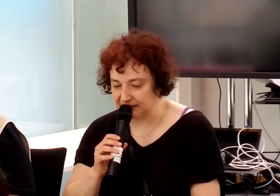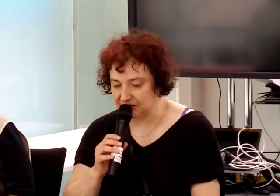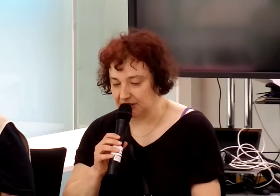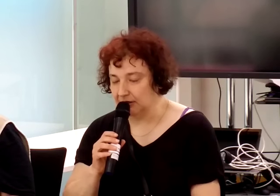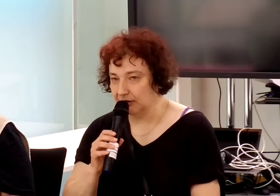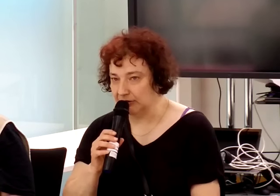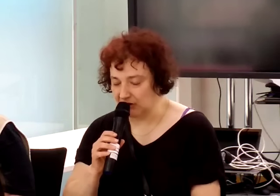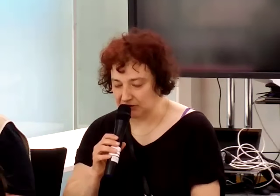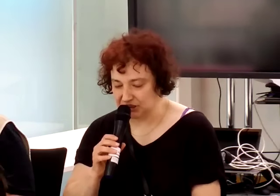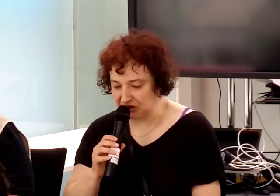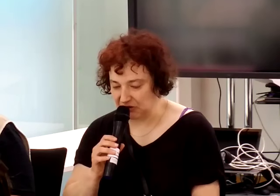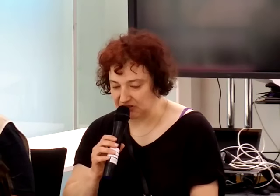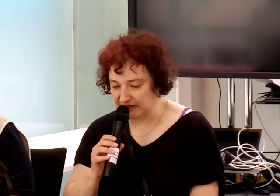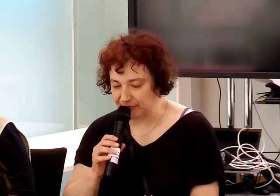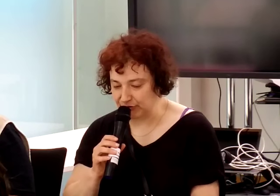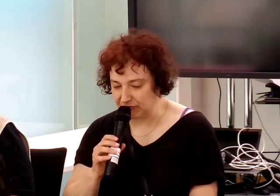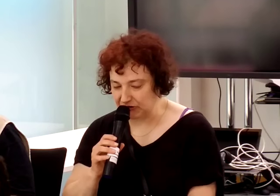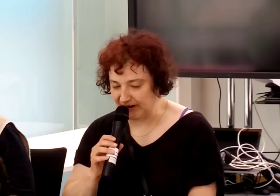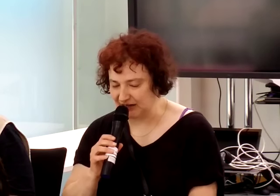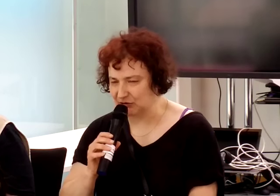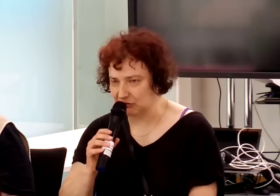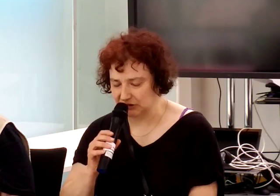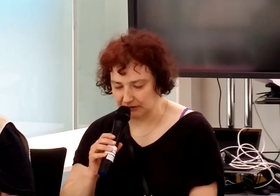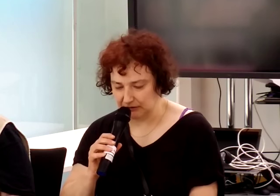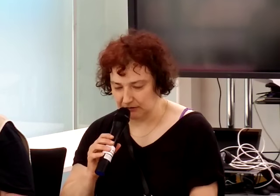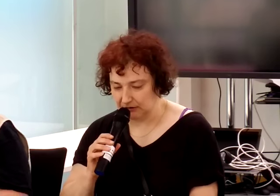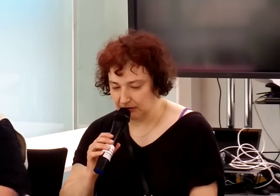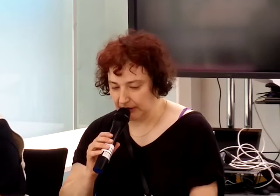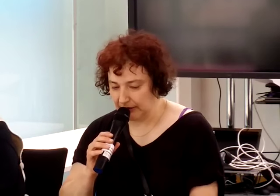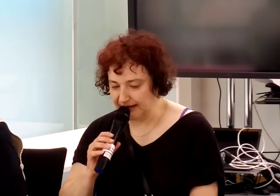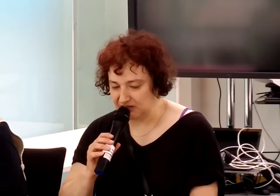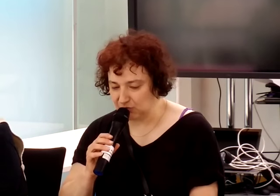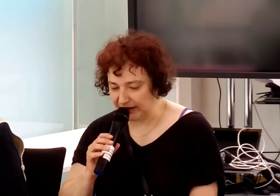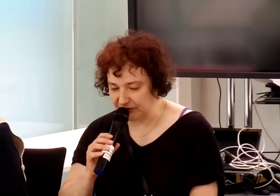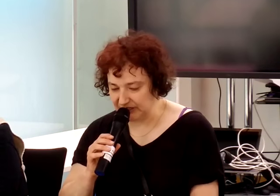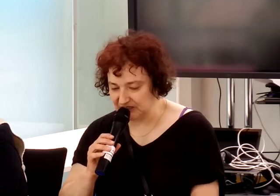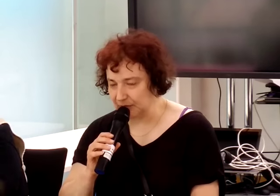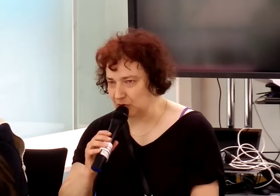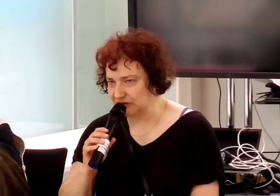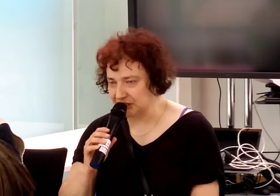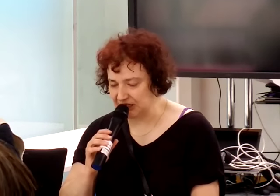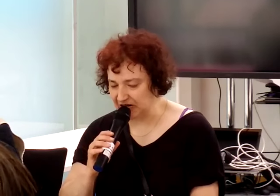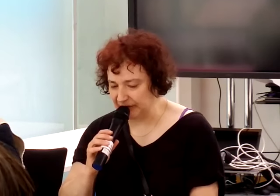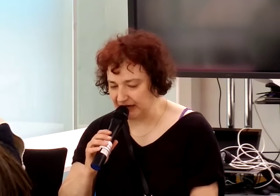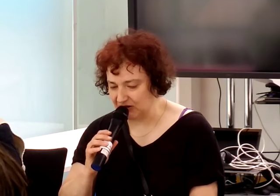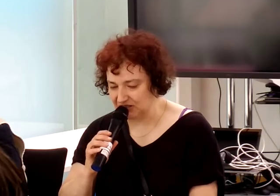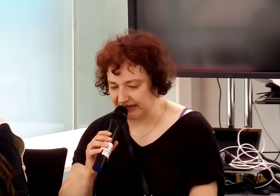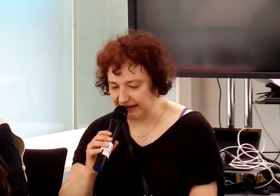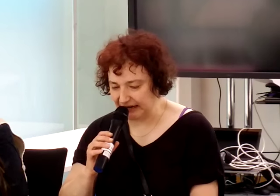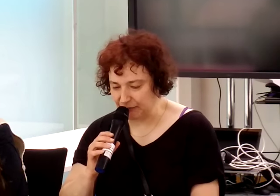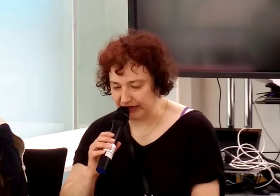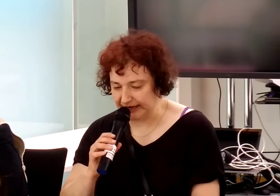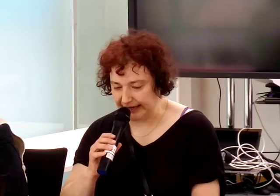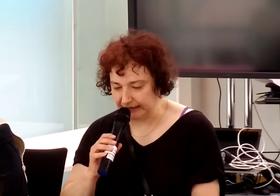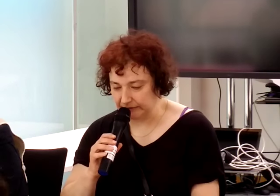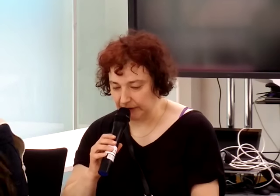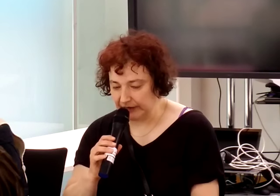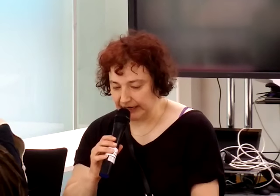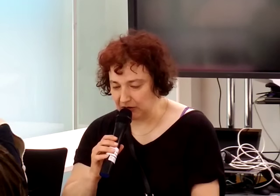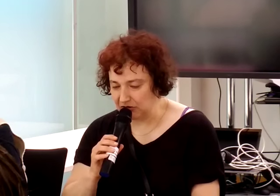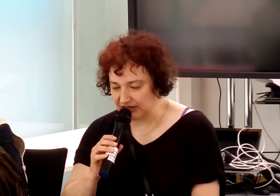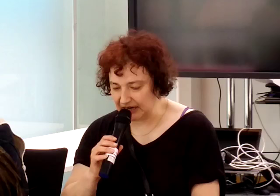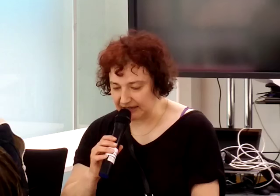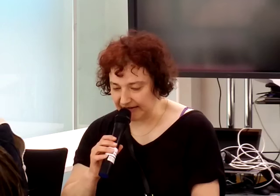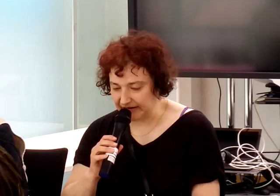other candidate who can't show us their proven record. That's why we supported Jeremy last year and will